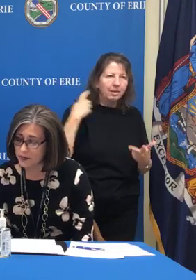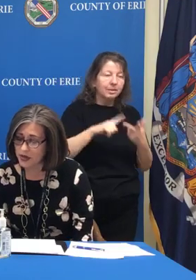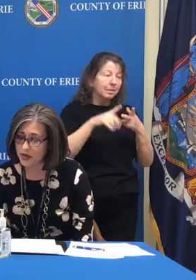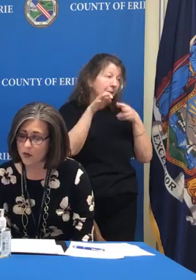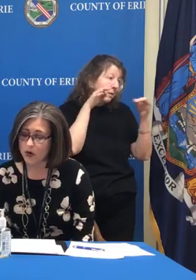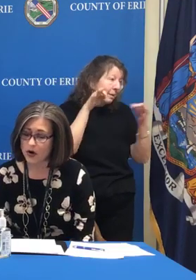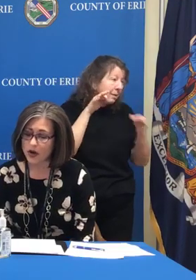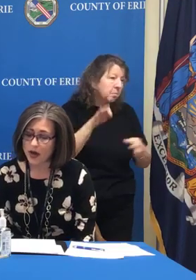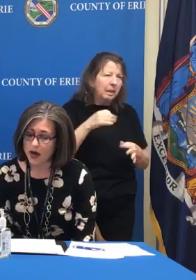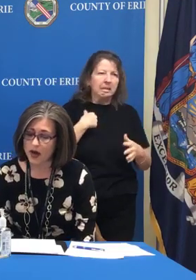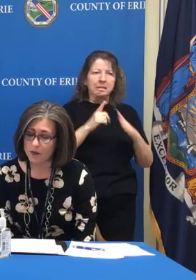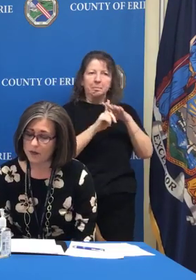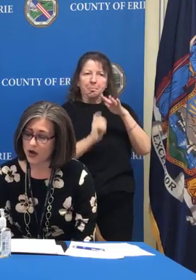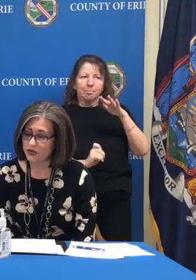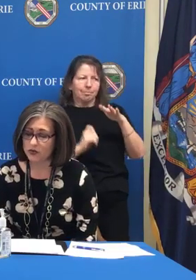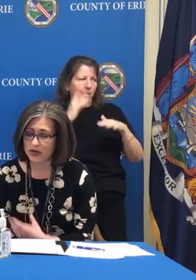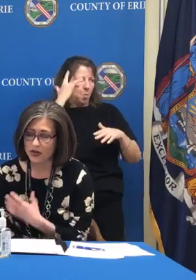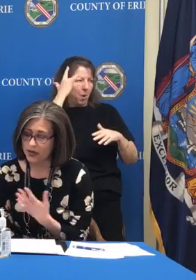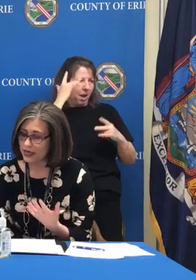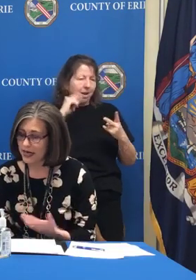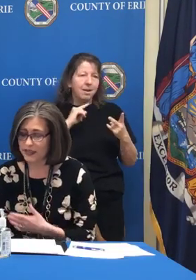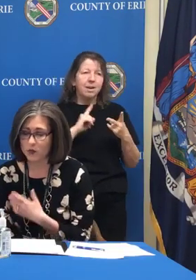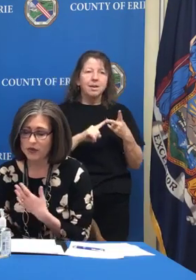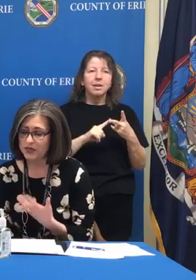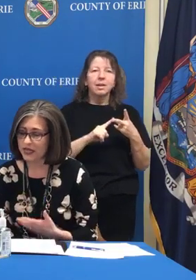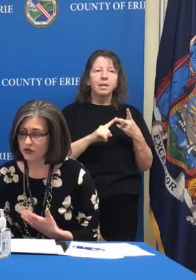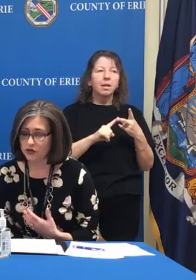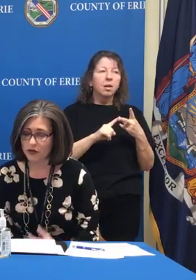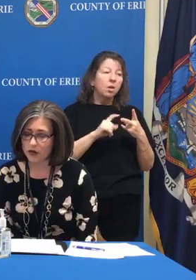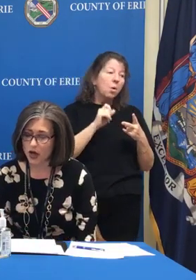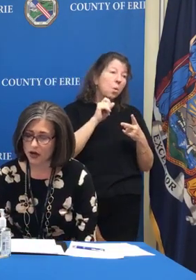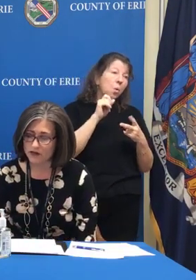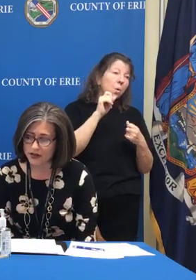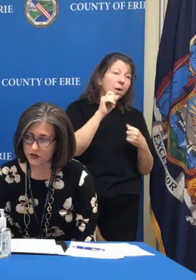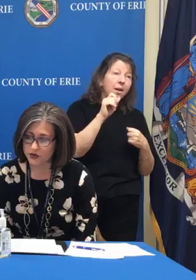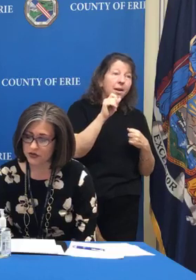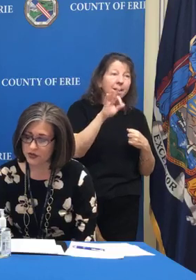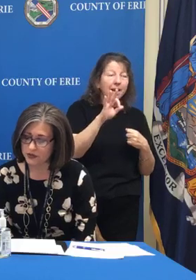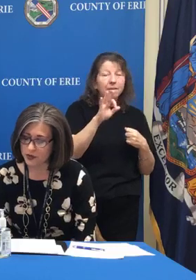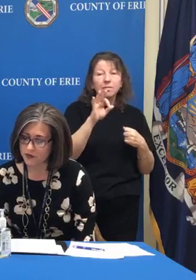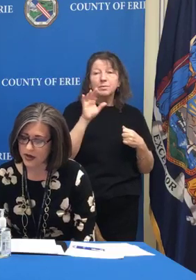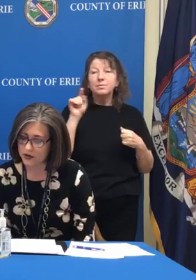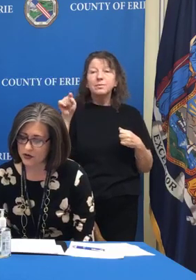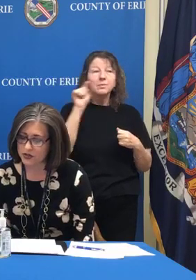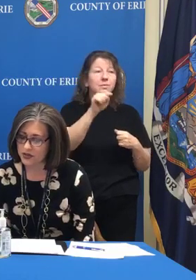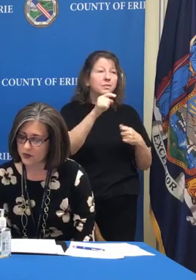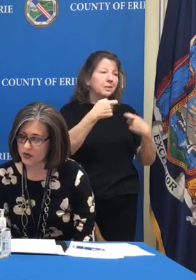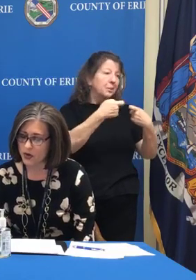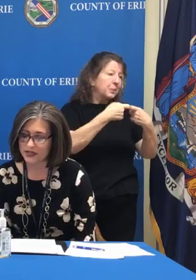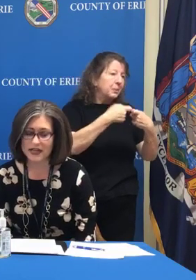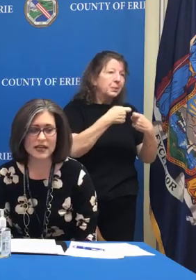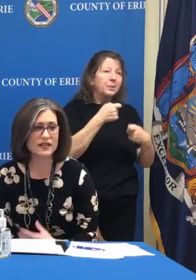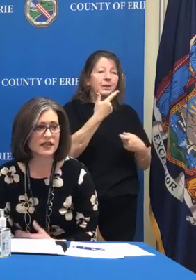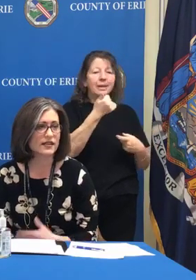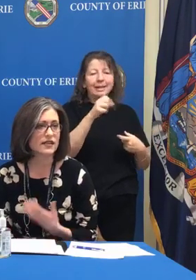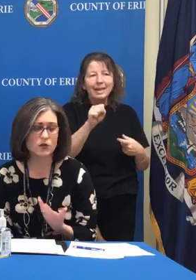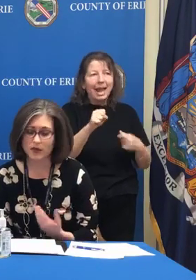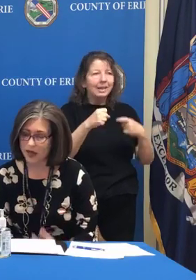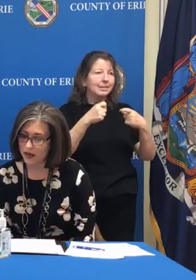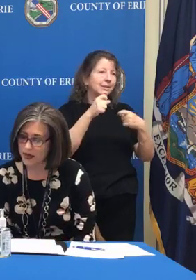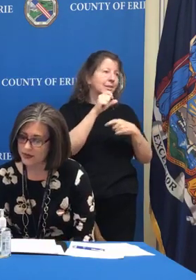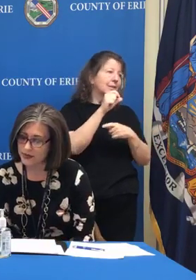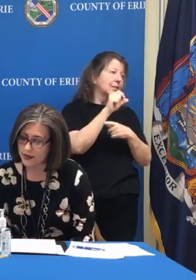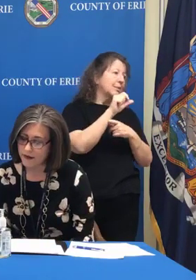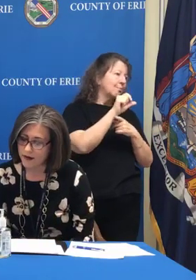work maybe, or also connecting with potential vendors, utility providers to request any assistance